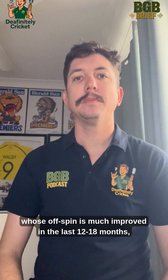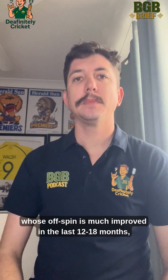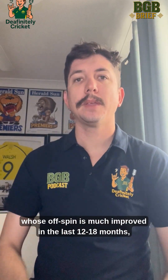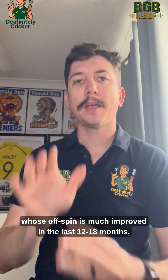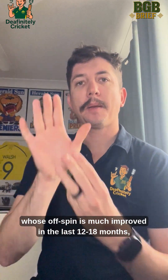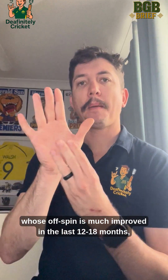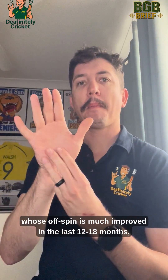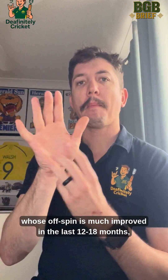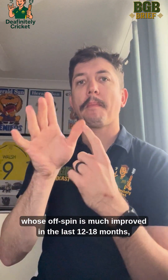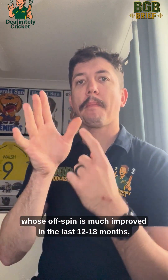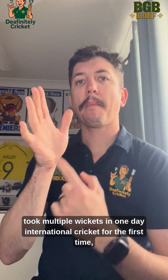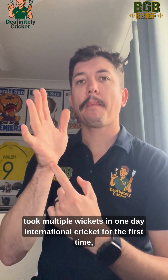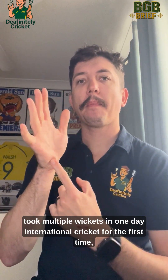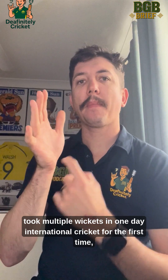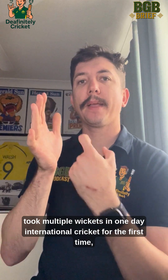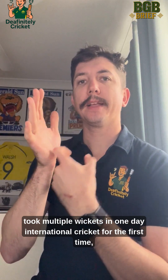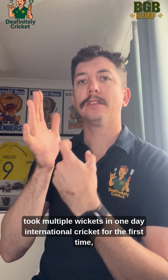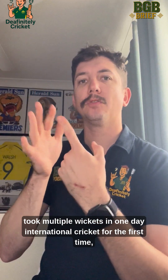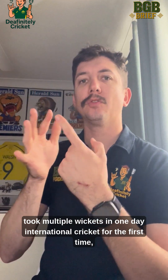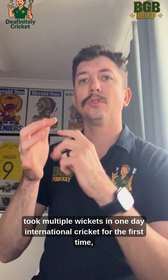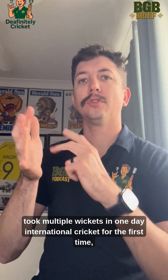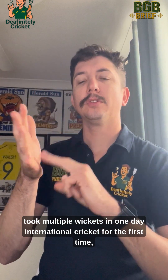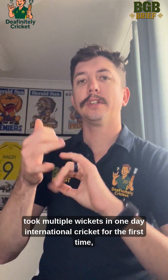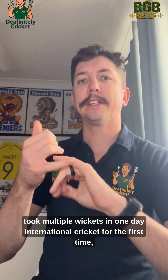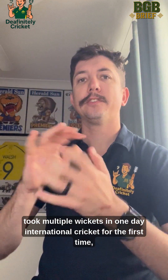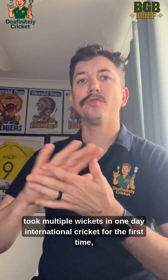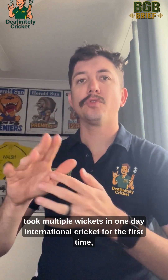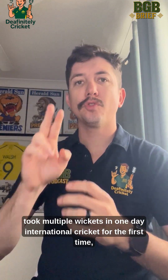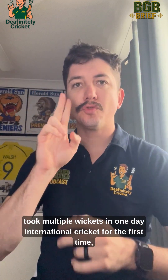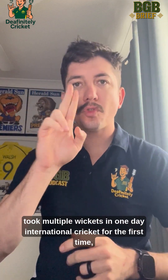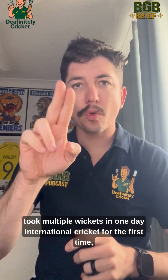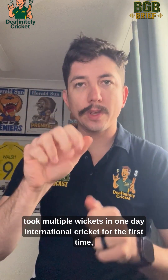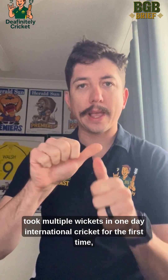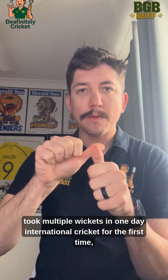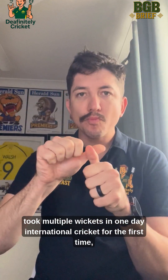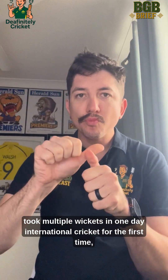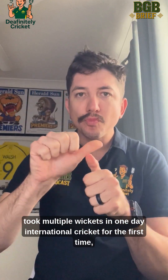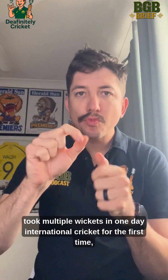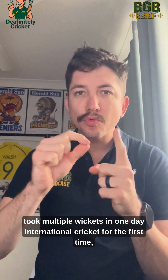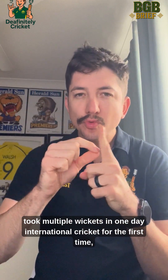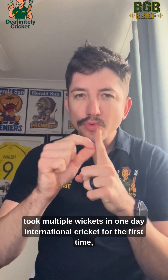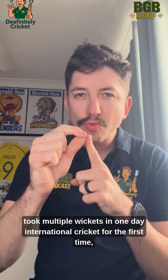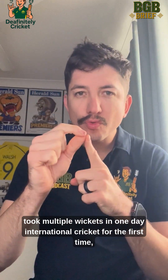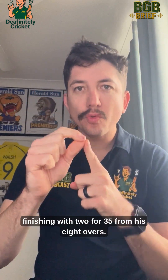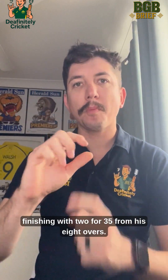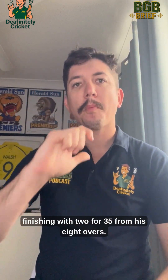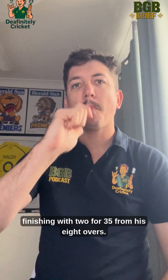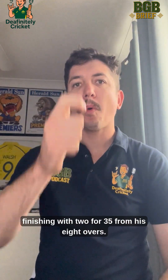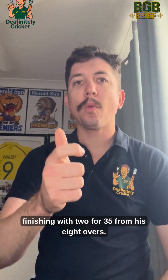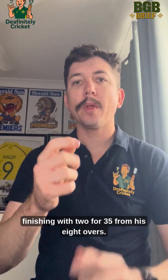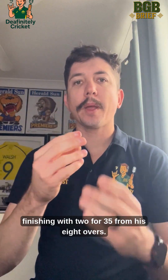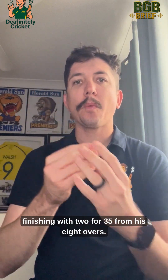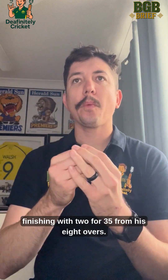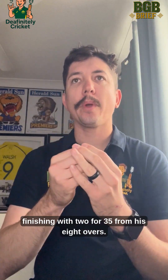last 12 to 18 months, took multiple wickets in one-day international cricket for the first time, finishing with 2